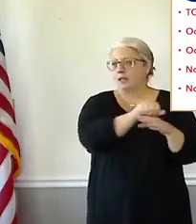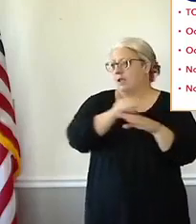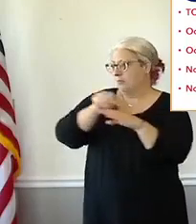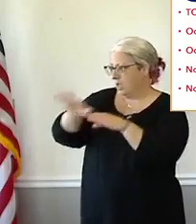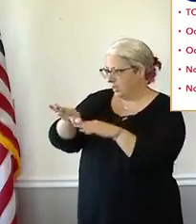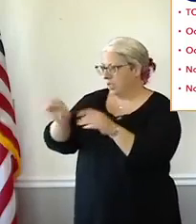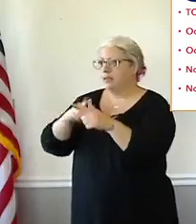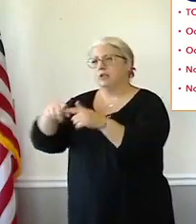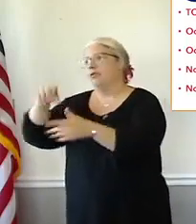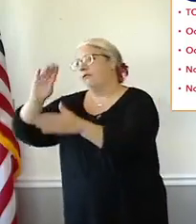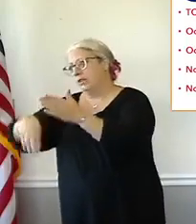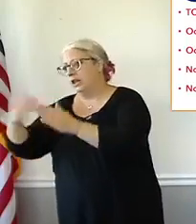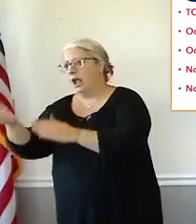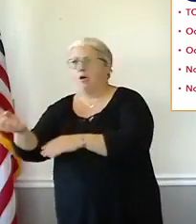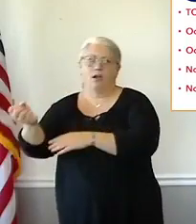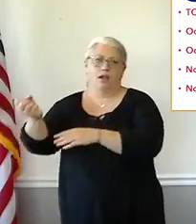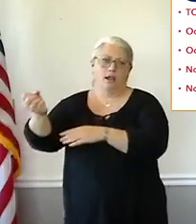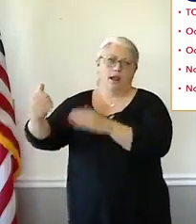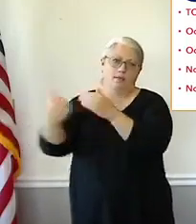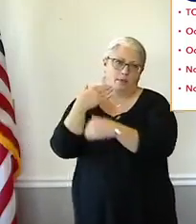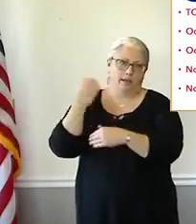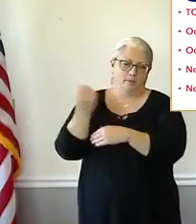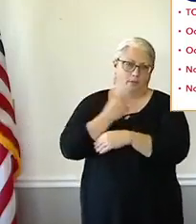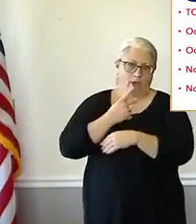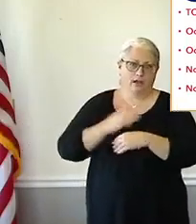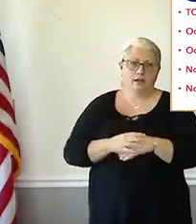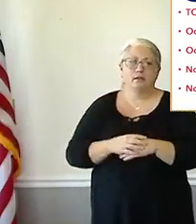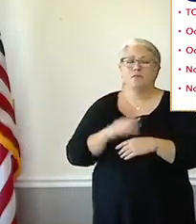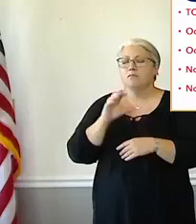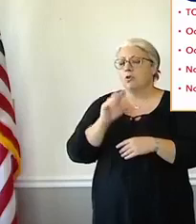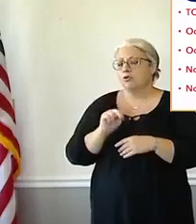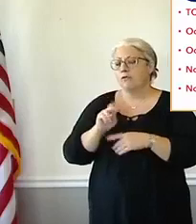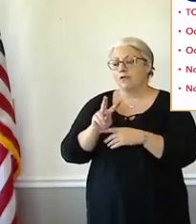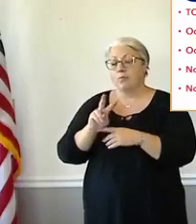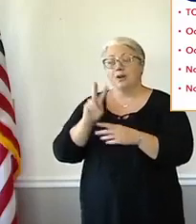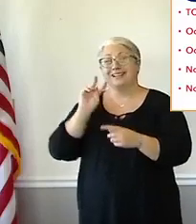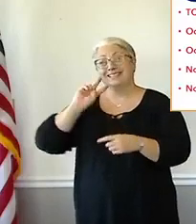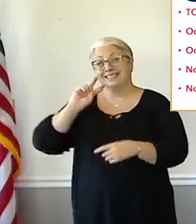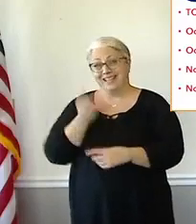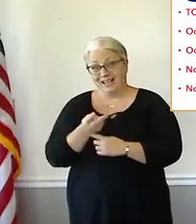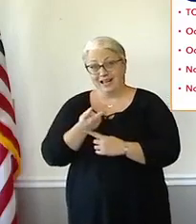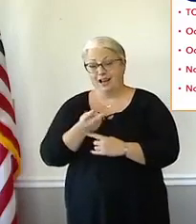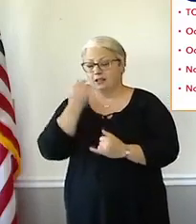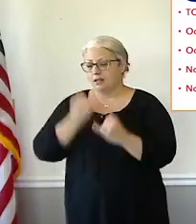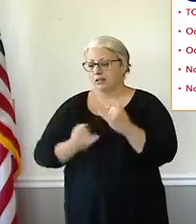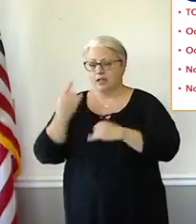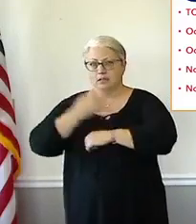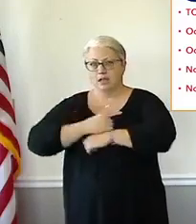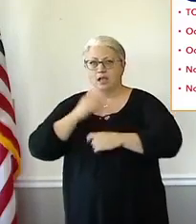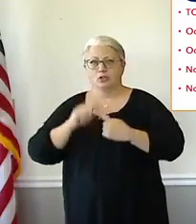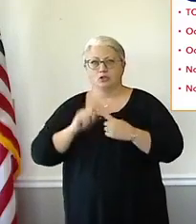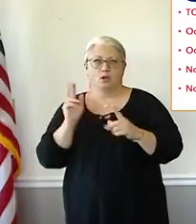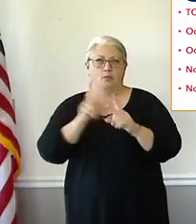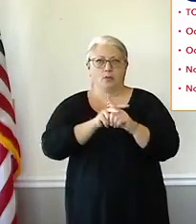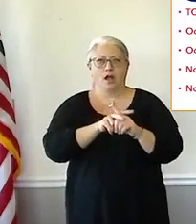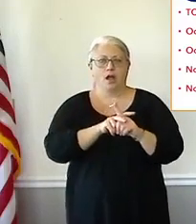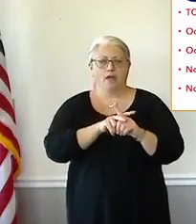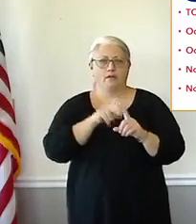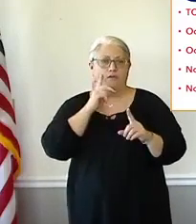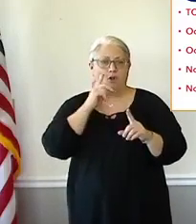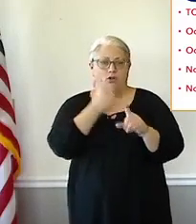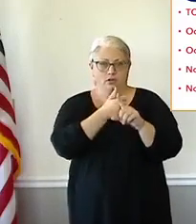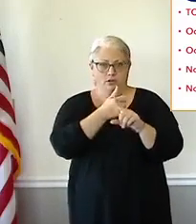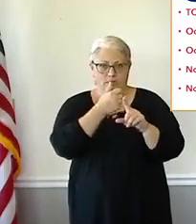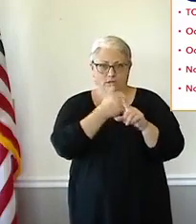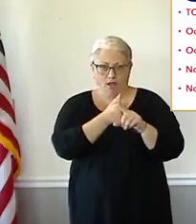mail it back in. November 2nd is the last day to apply in person for an absentee ballot, and November 3rd is the last day to mail